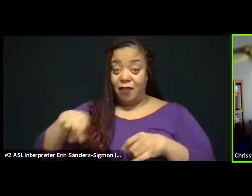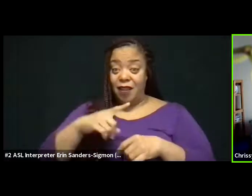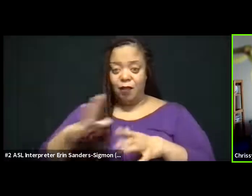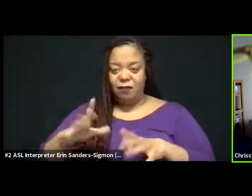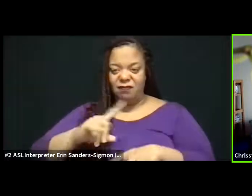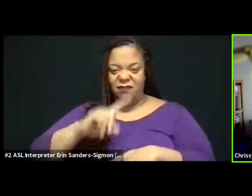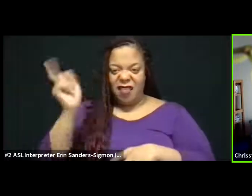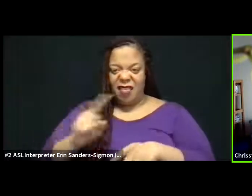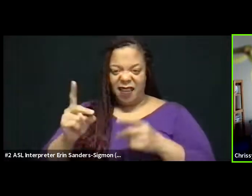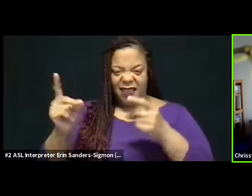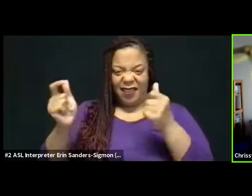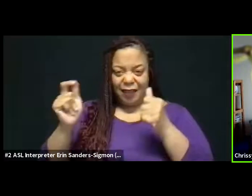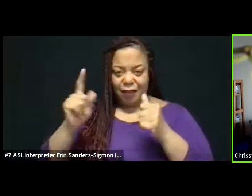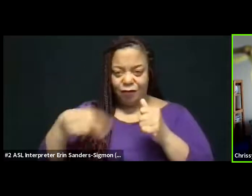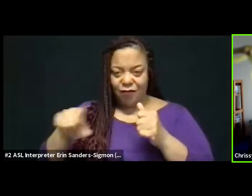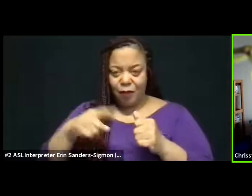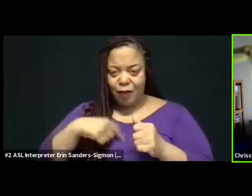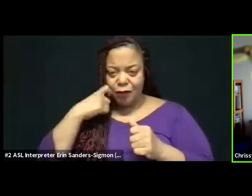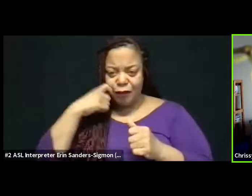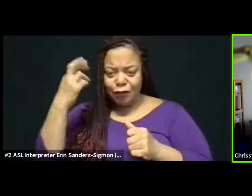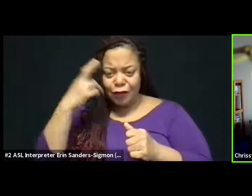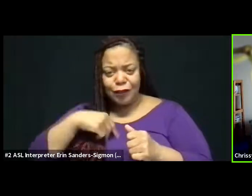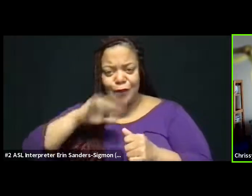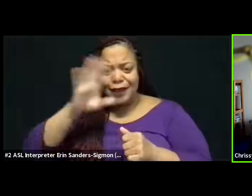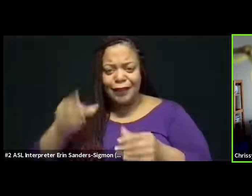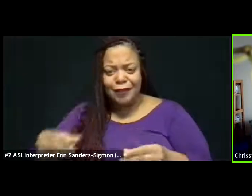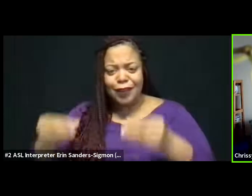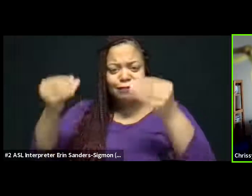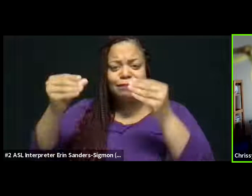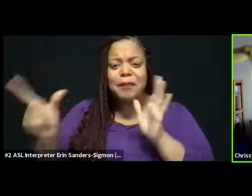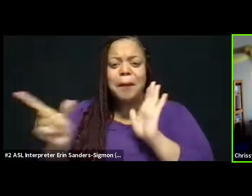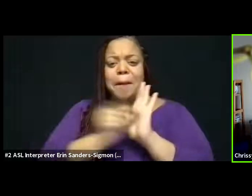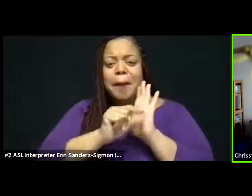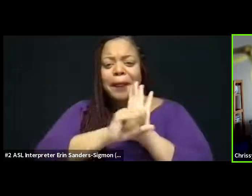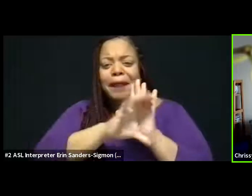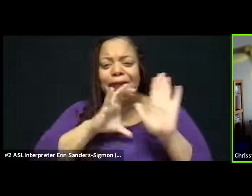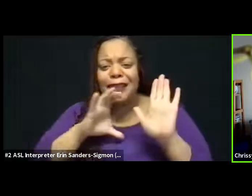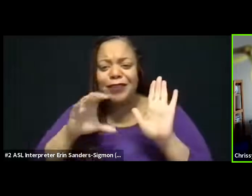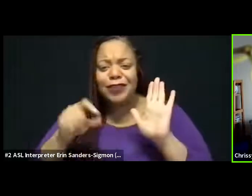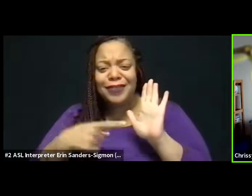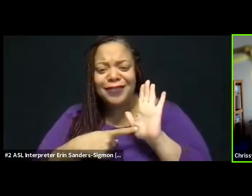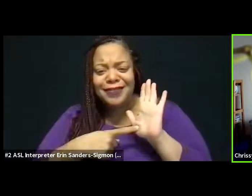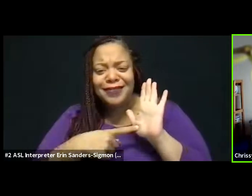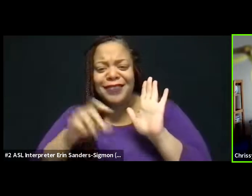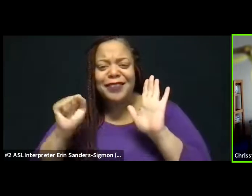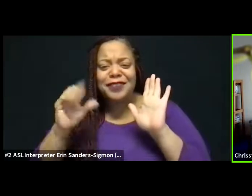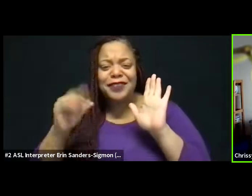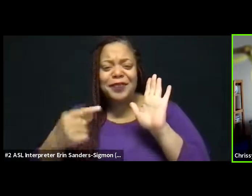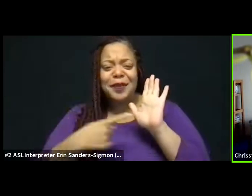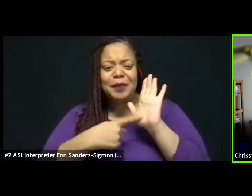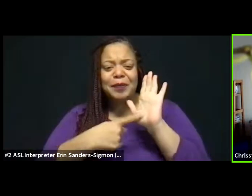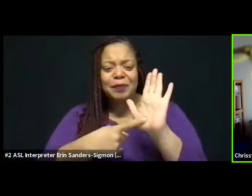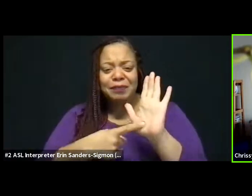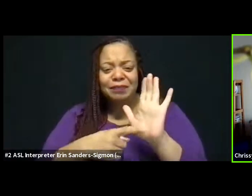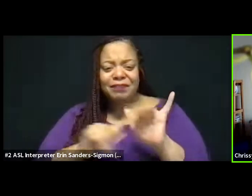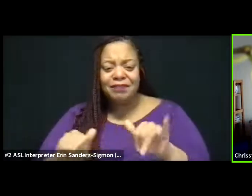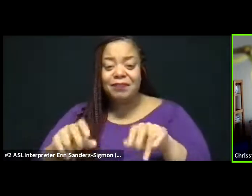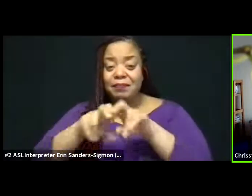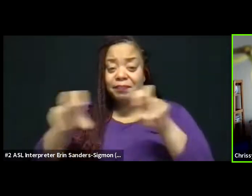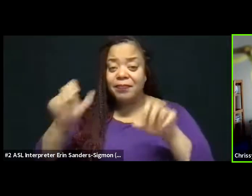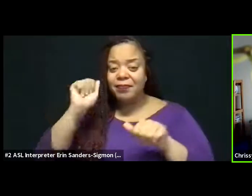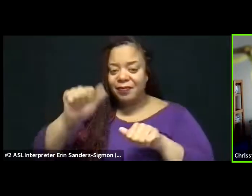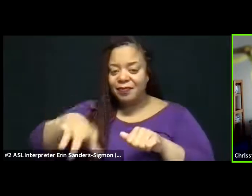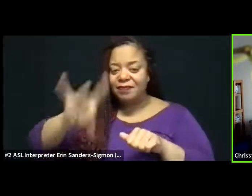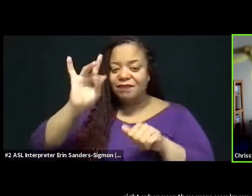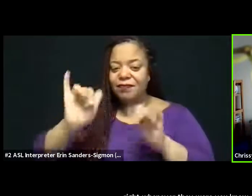just realized that we never held up the publication. So all of our panelists tonight, you can find them in Lessons in Liberation and